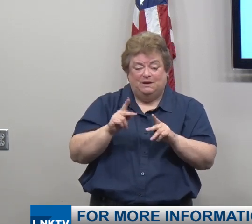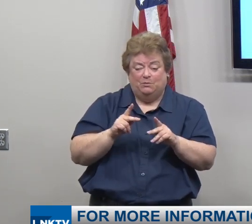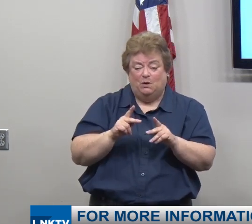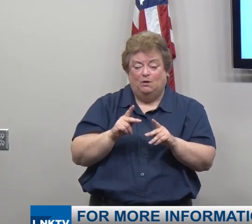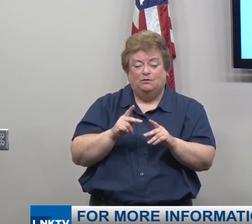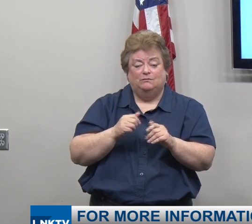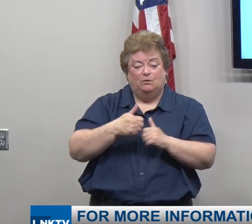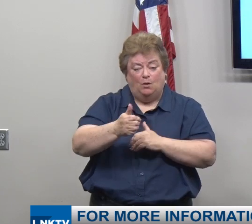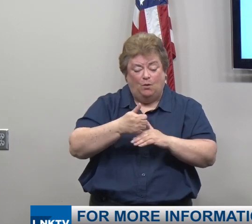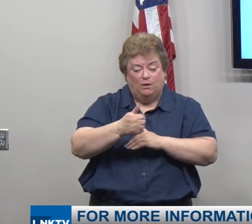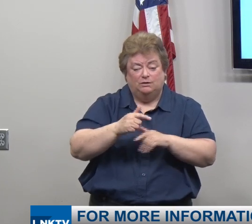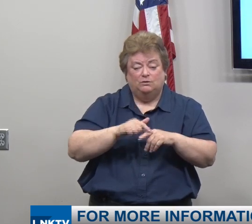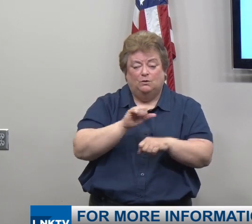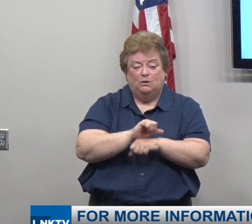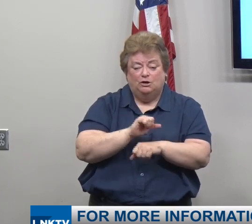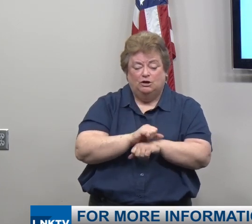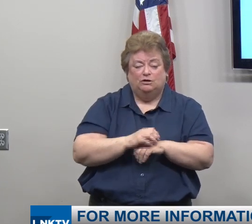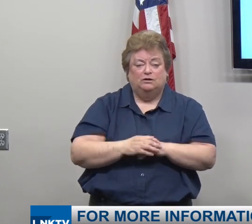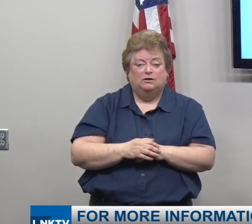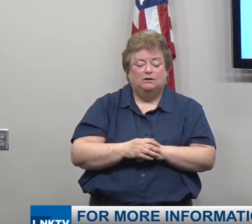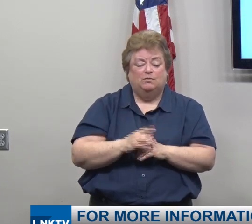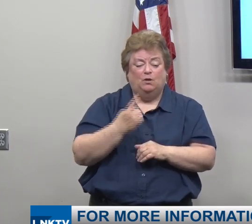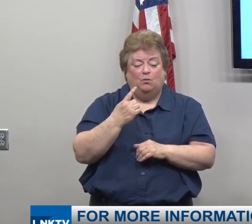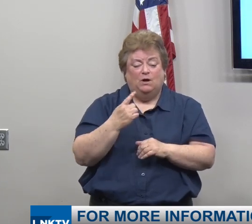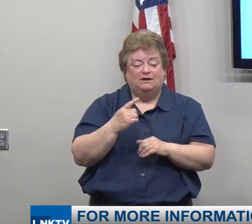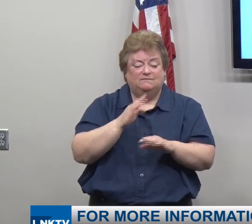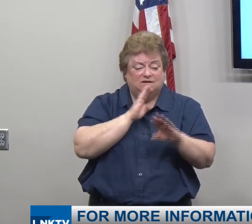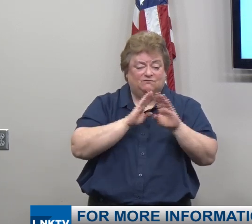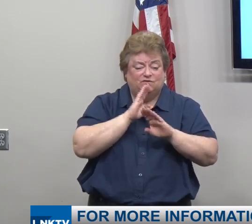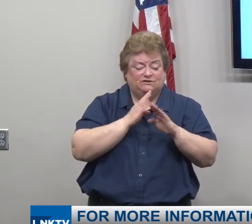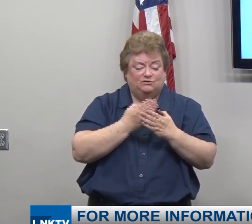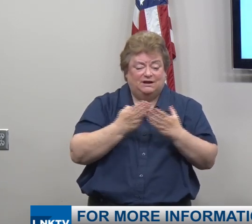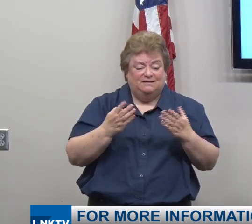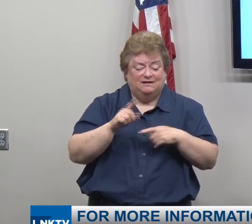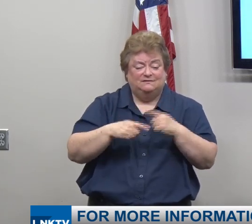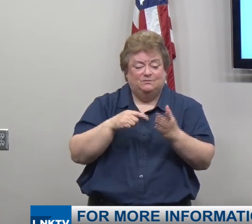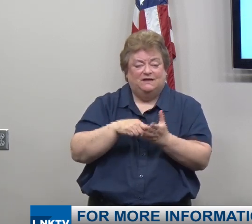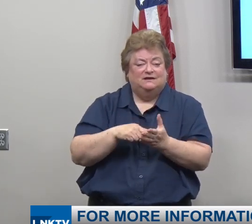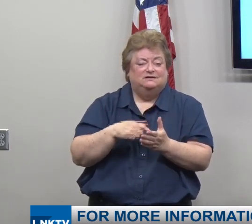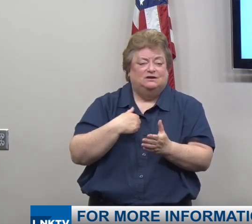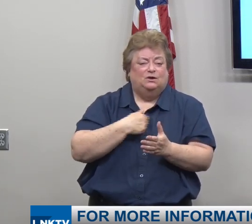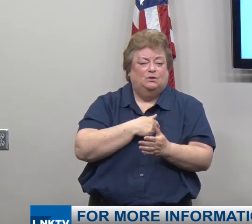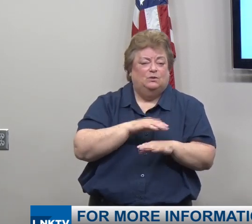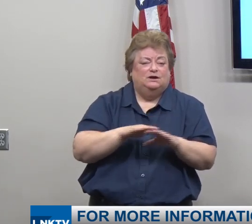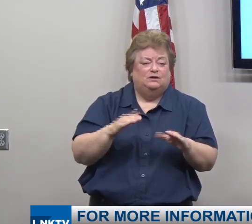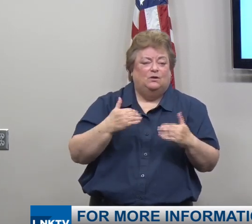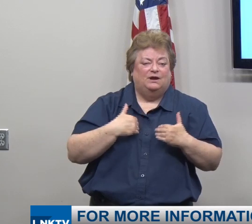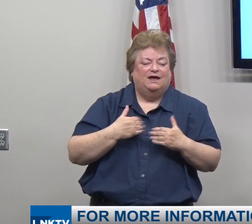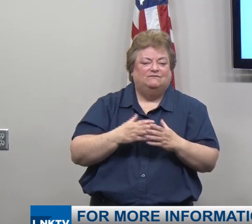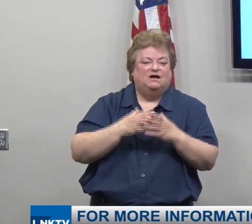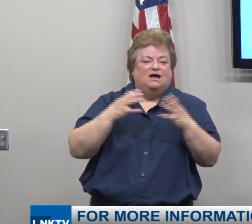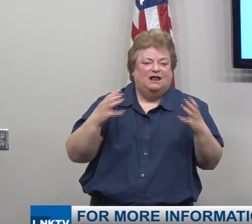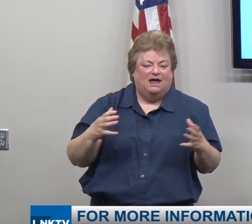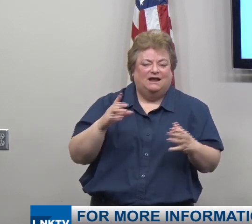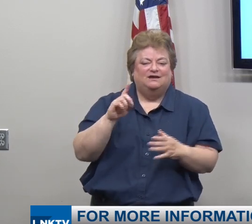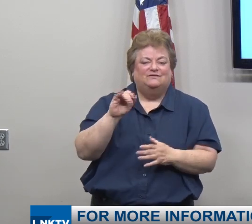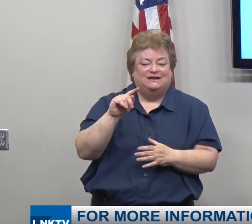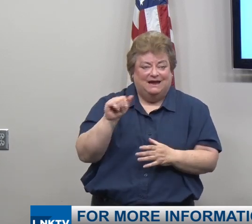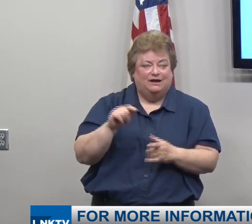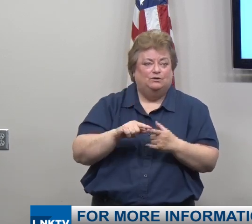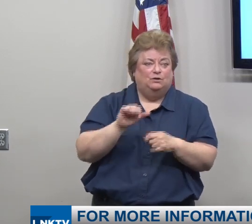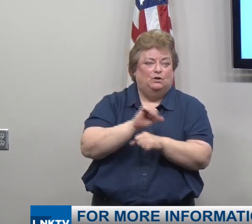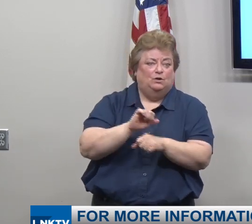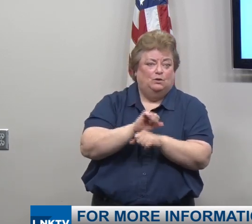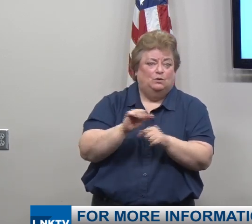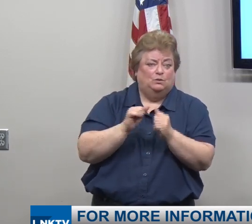in our community. But, you know, one of the frustrating things about this is that we don't have a lot of data to work